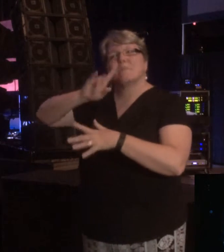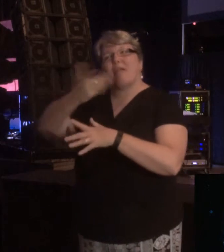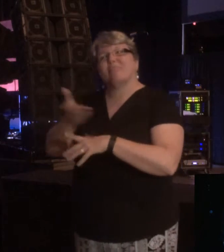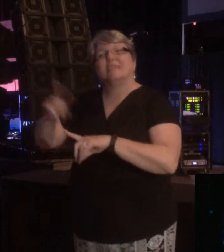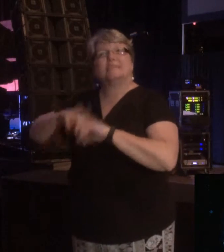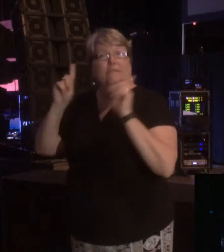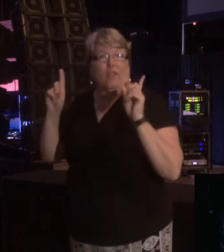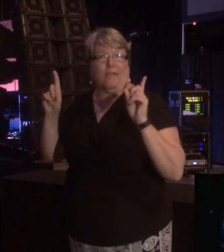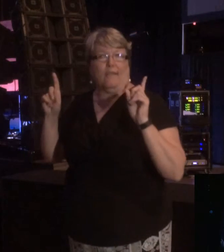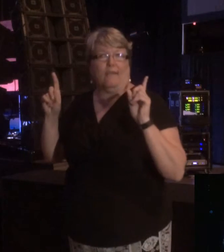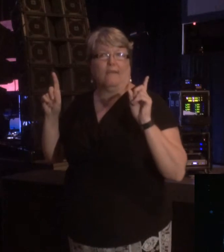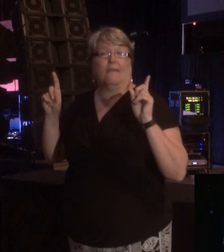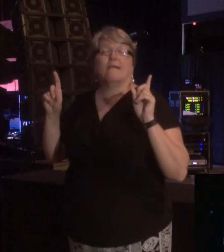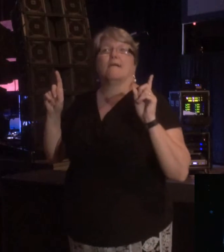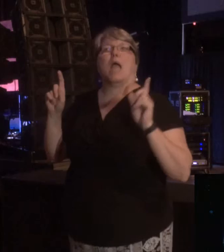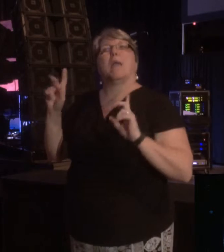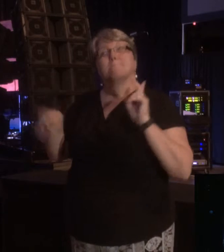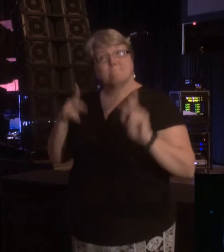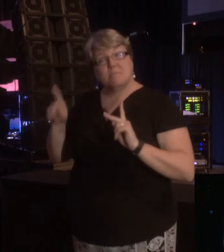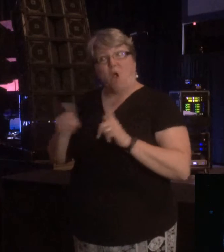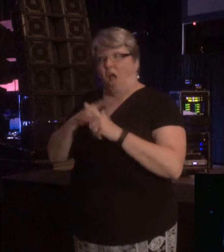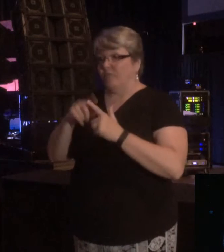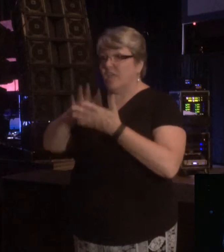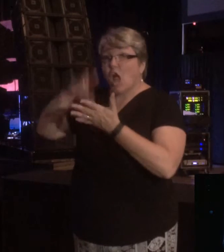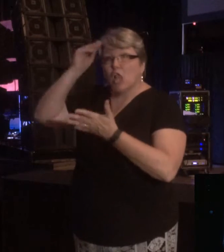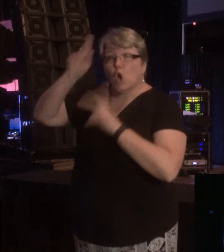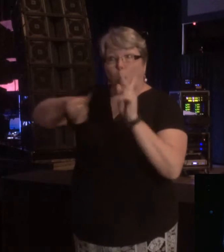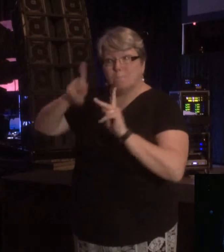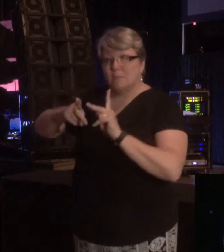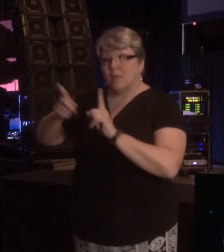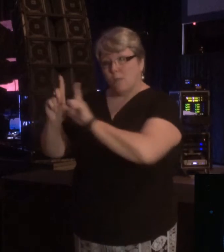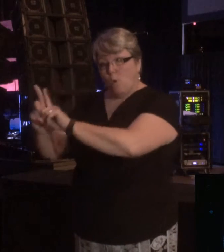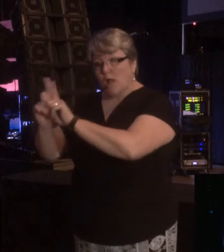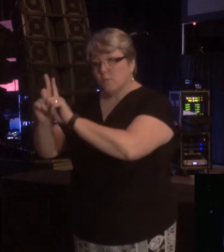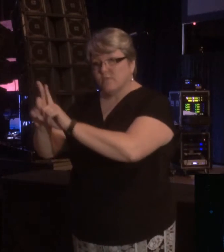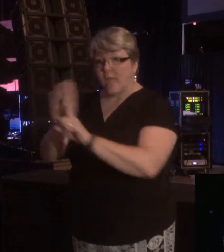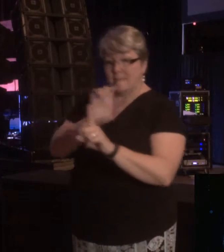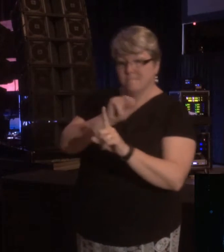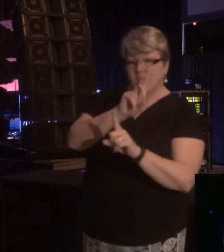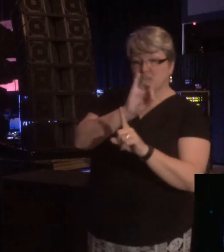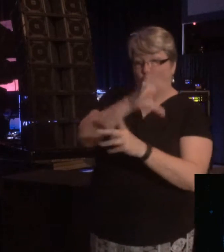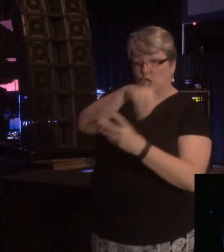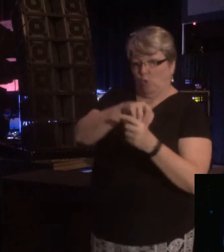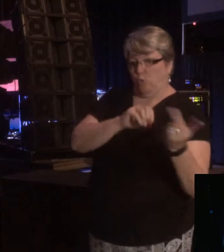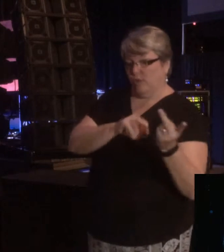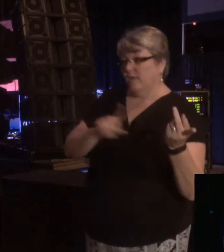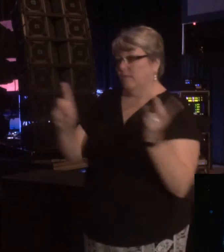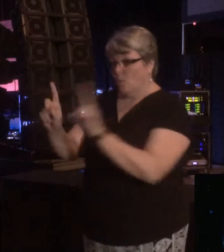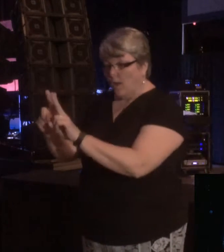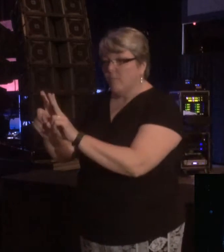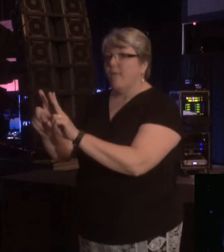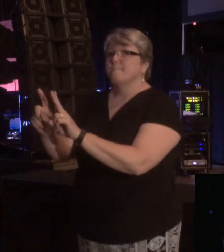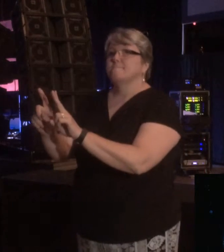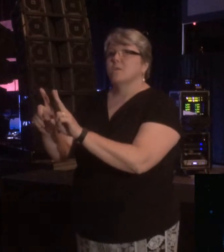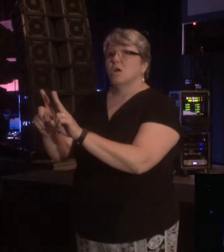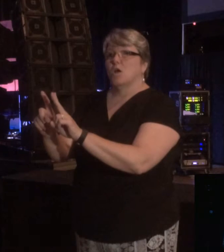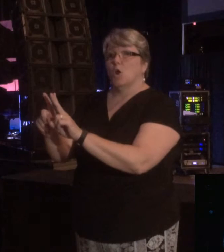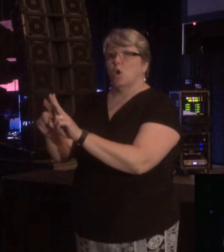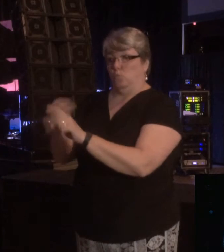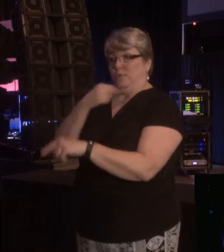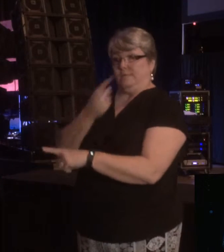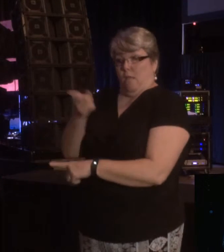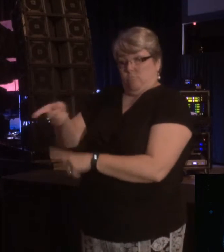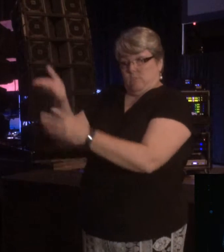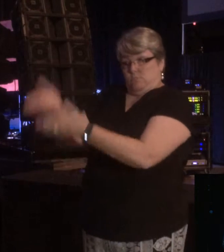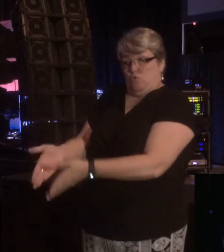and that He's going to guide you, you're not going to break it. So. I keep laughing because I just have Rob Bass's "It Takes Two to Make a Thing